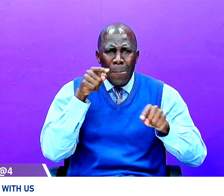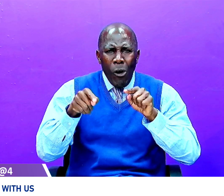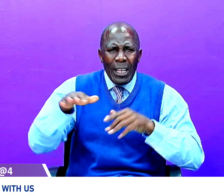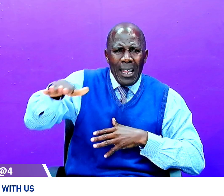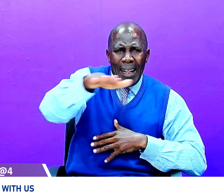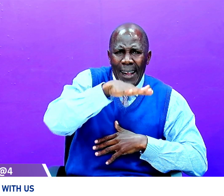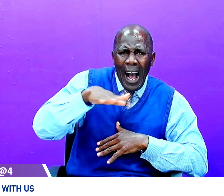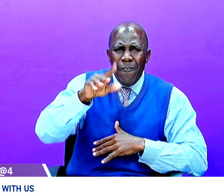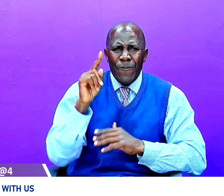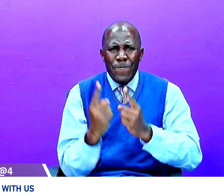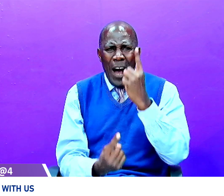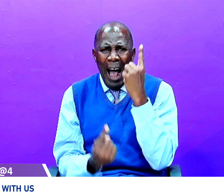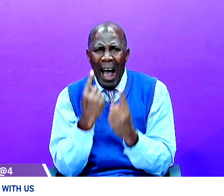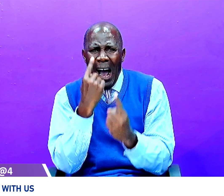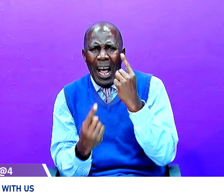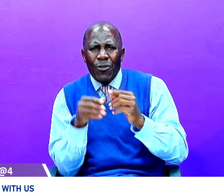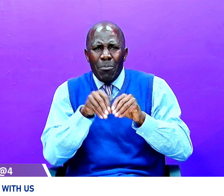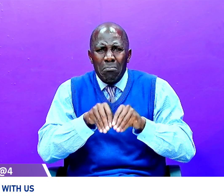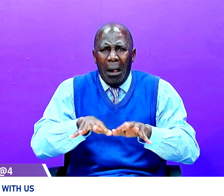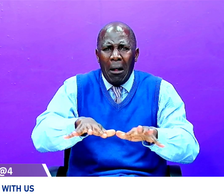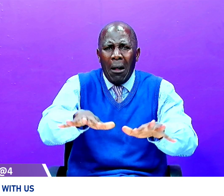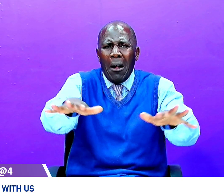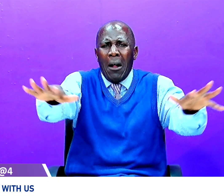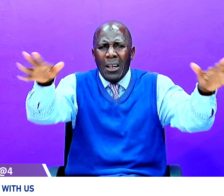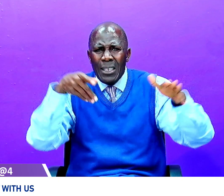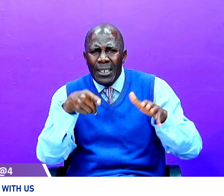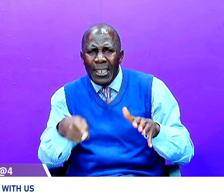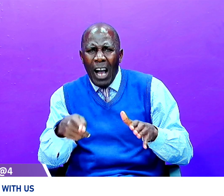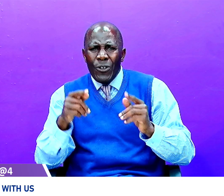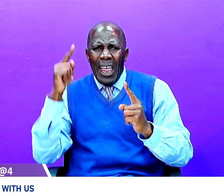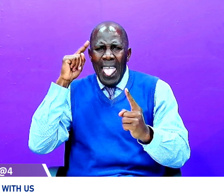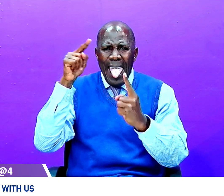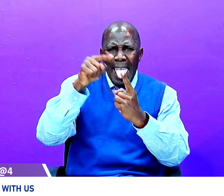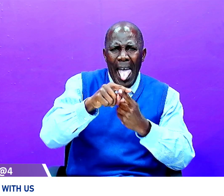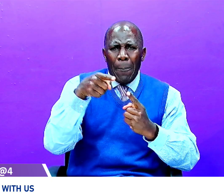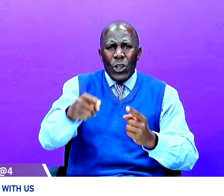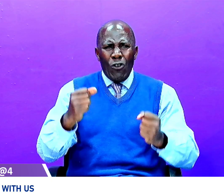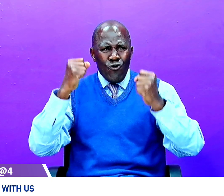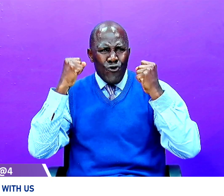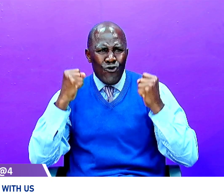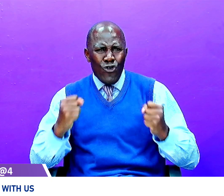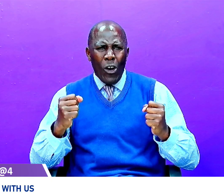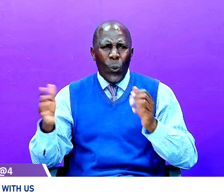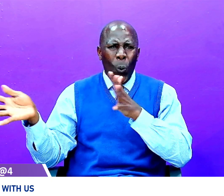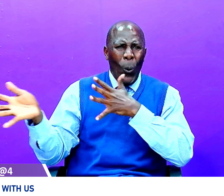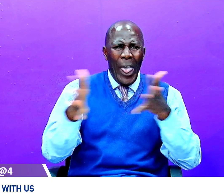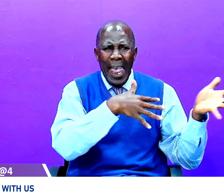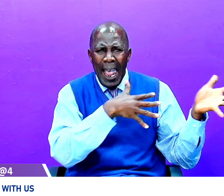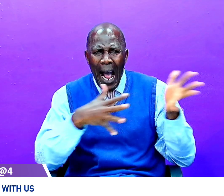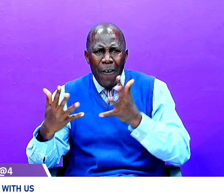spread rapidly, aided by the strong winds. Firefighting team, both in